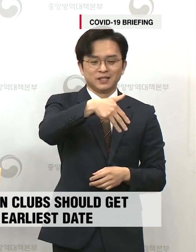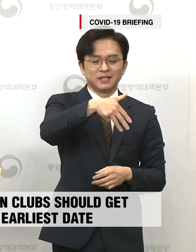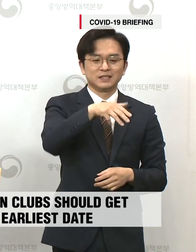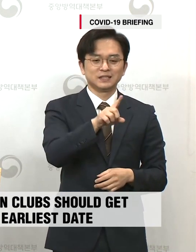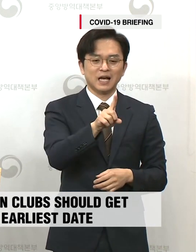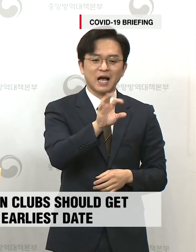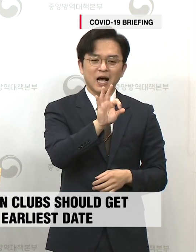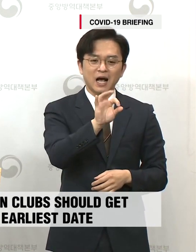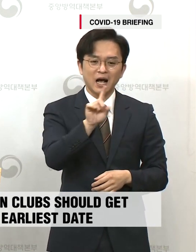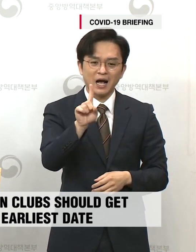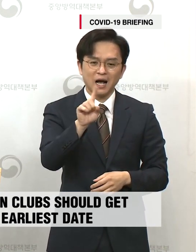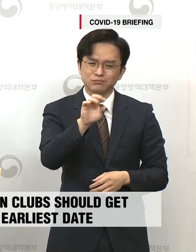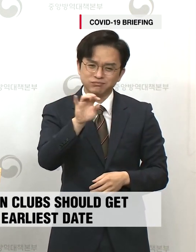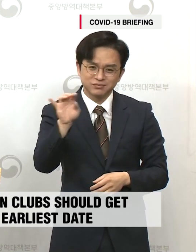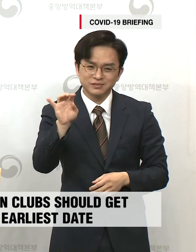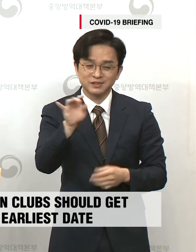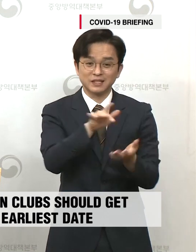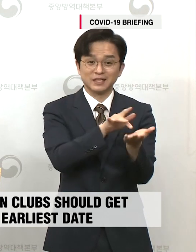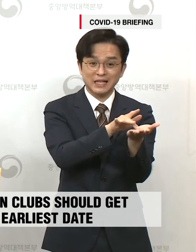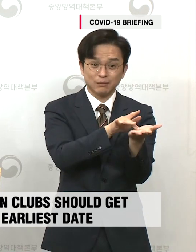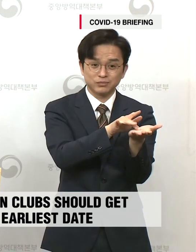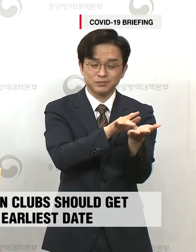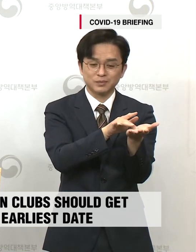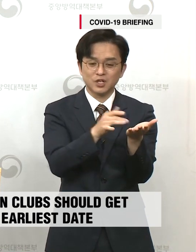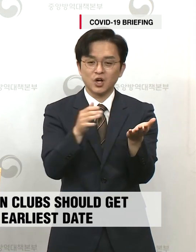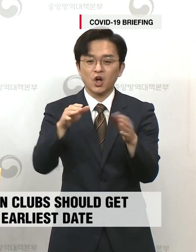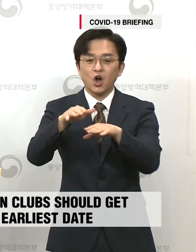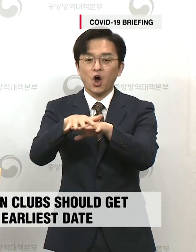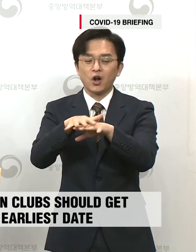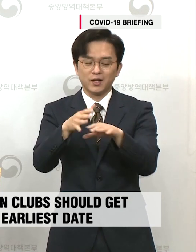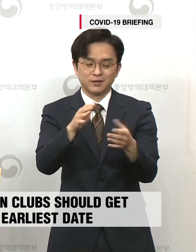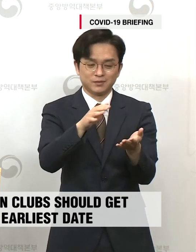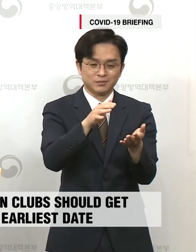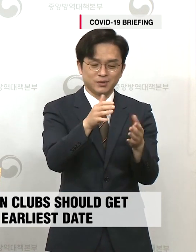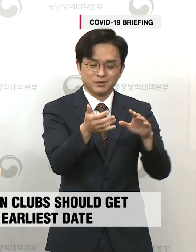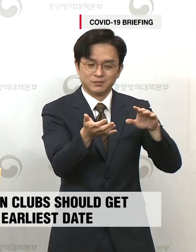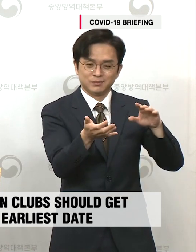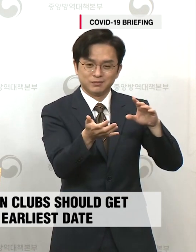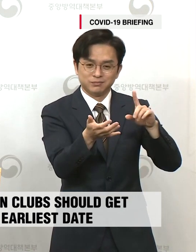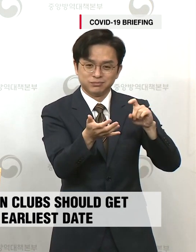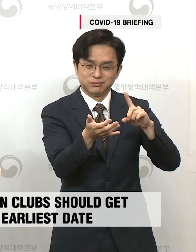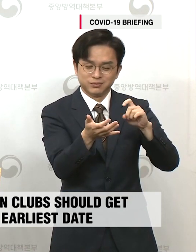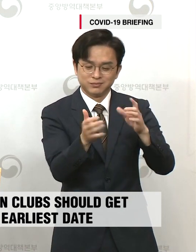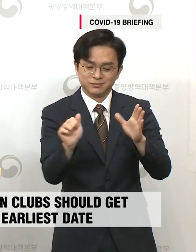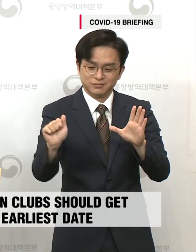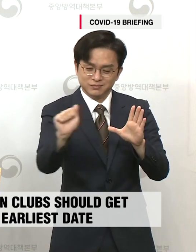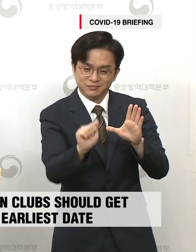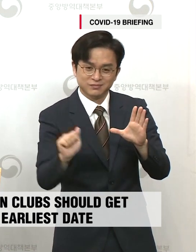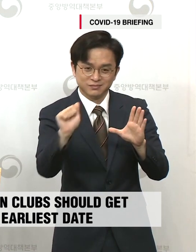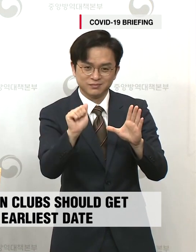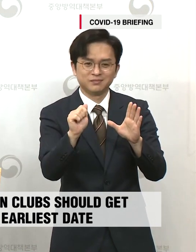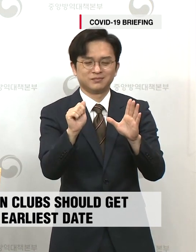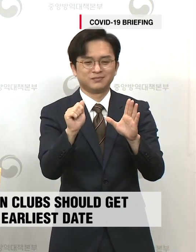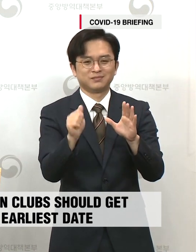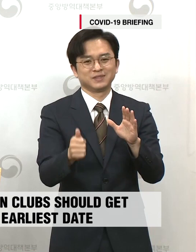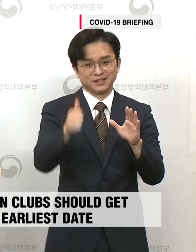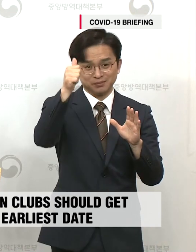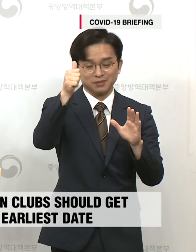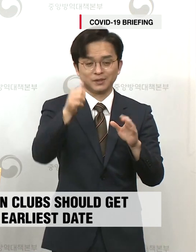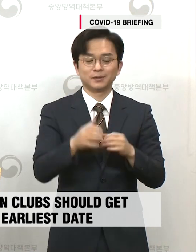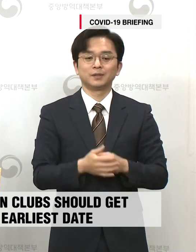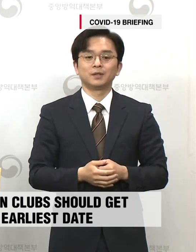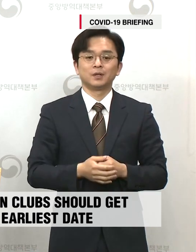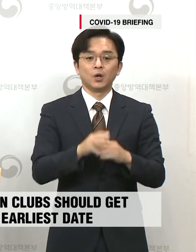are touched frequently with the Clorox that are used within the households for domestic use, that is. And